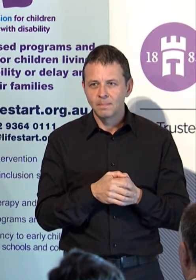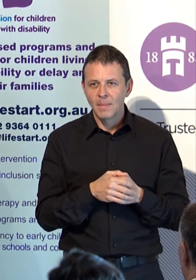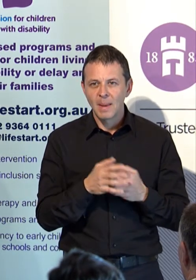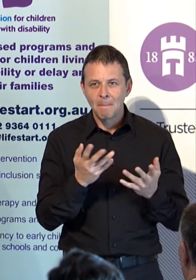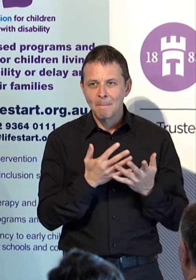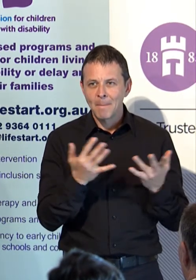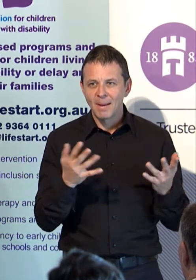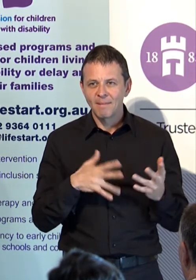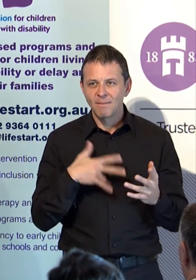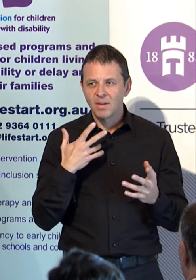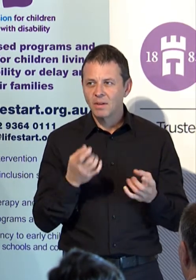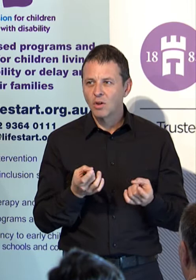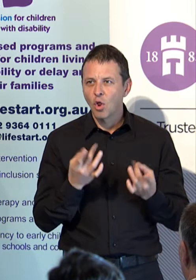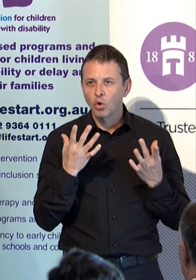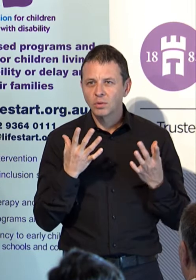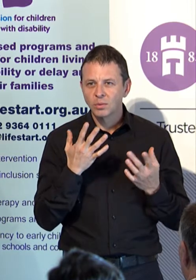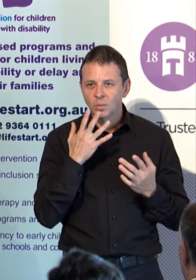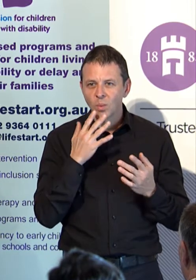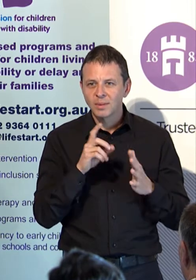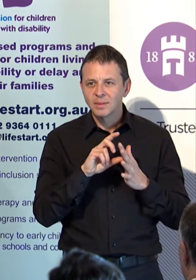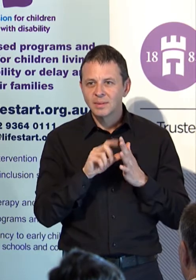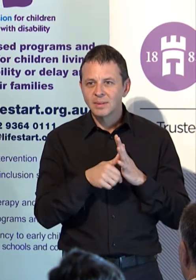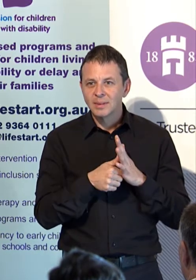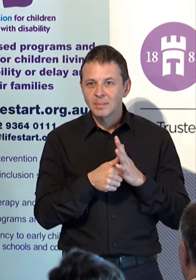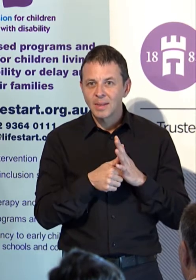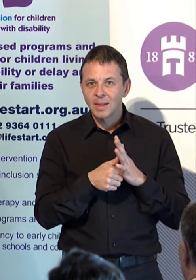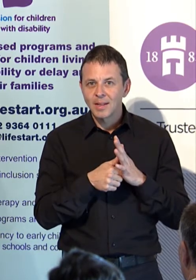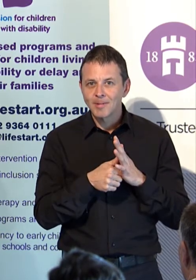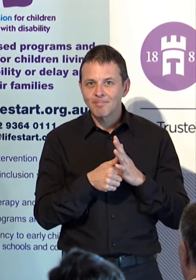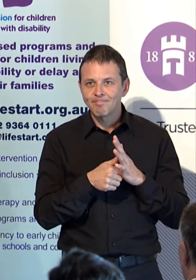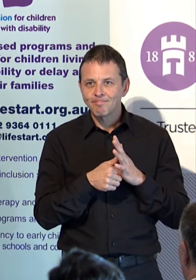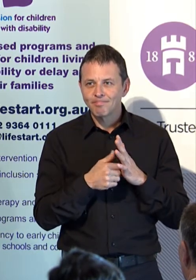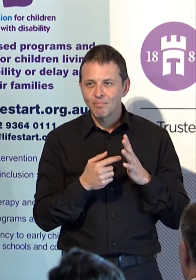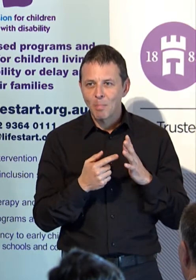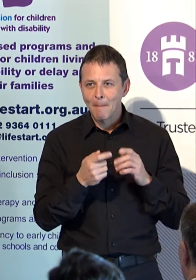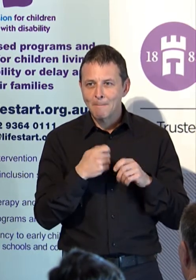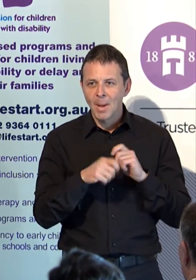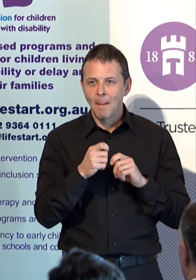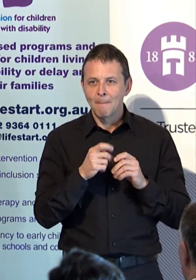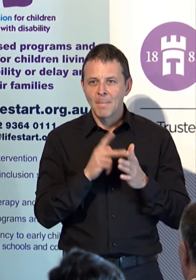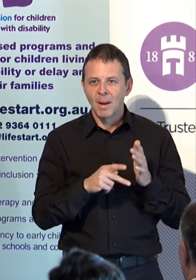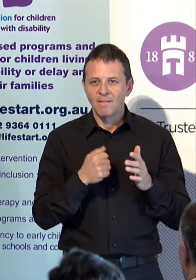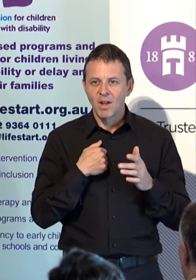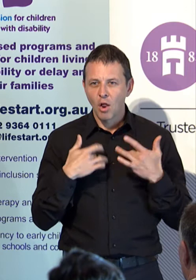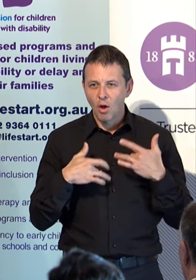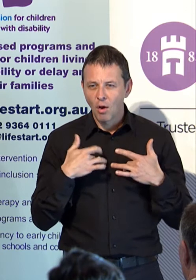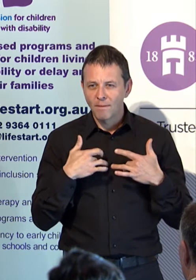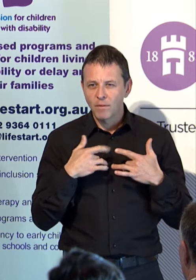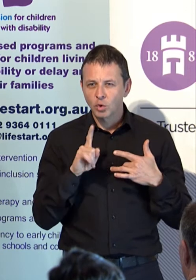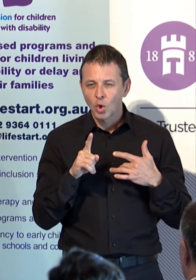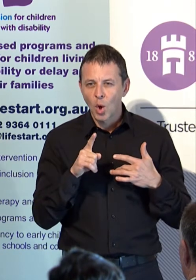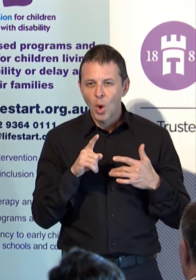lost when disability becomes part of their family life, and being able to